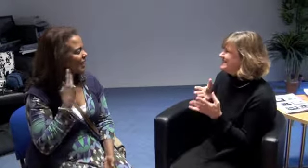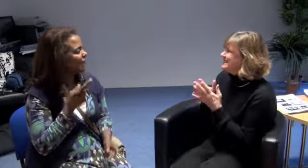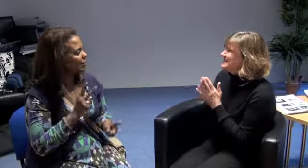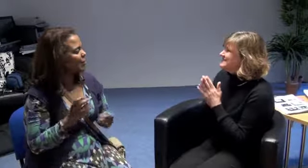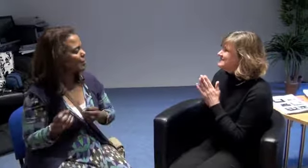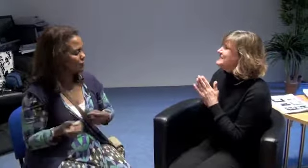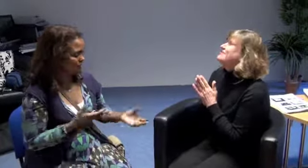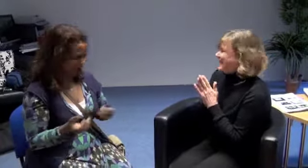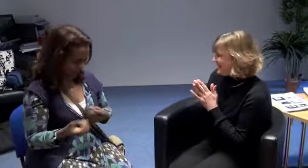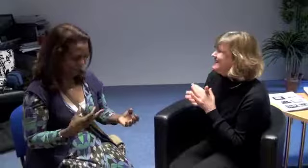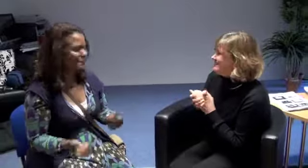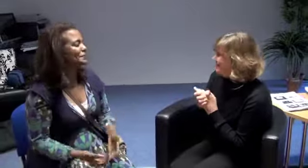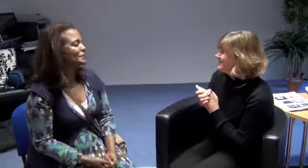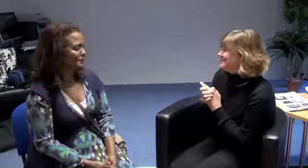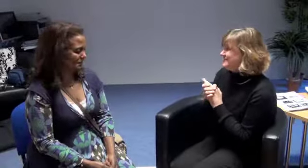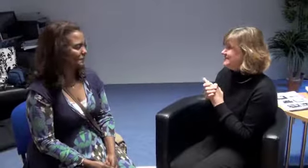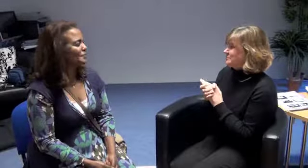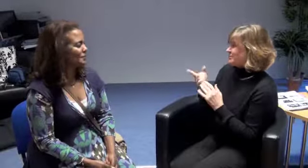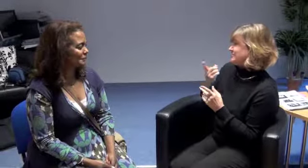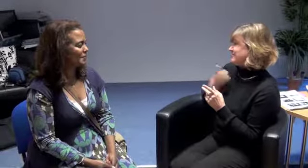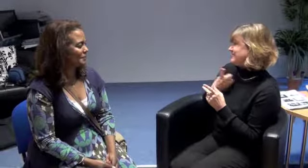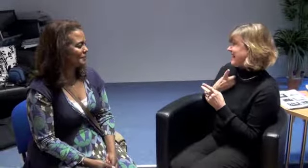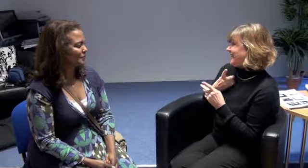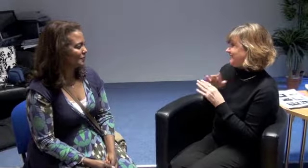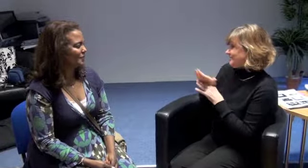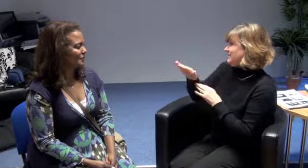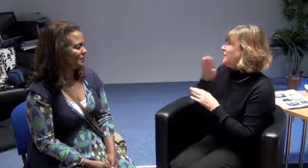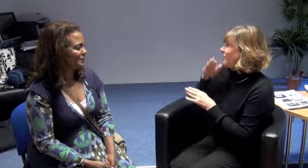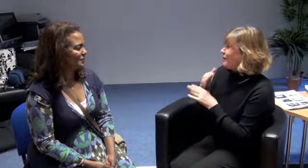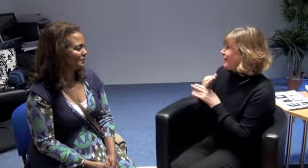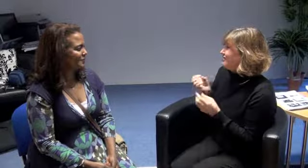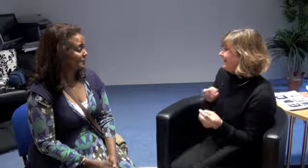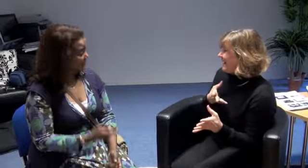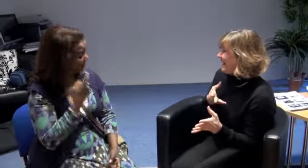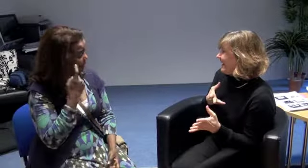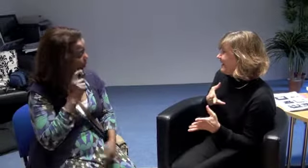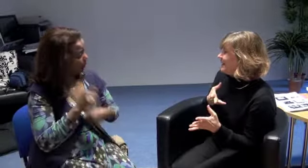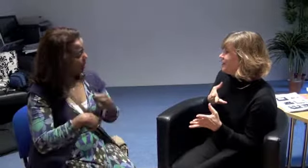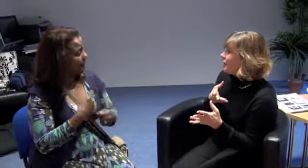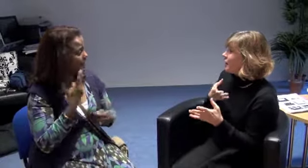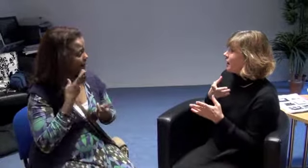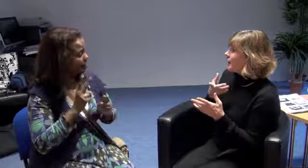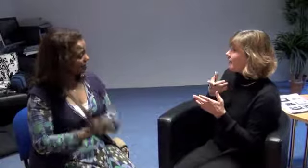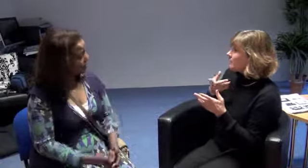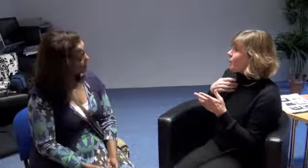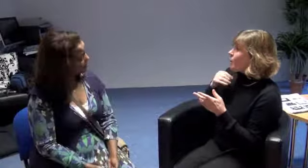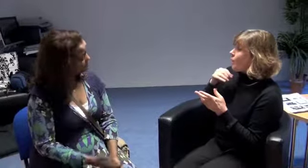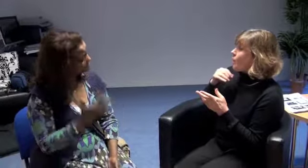relay workshop. The deaf relay interpreting workshop. Yes, and I thought about working as a relay in the future. You'd like to become a